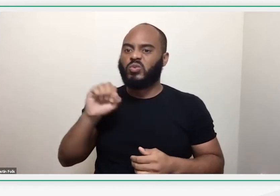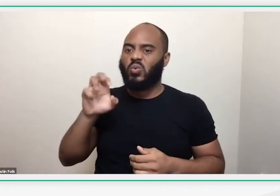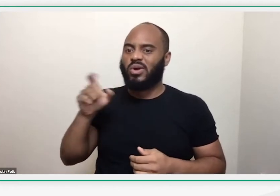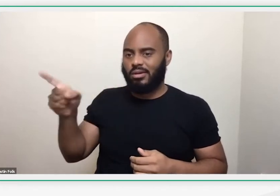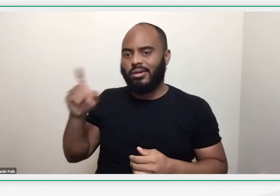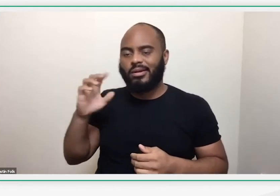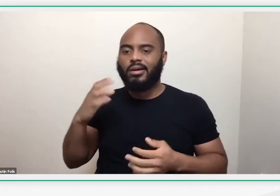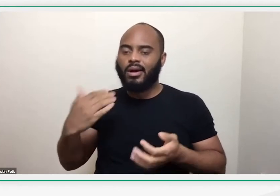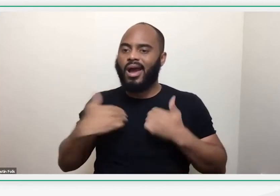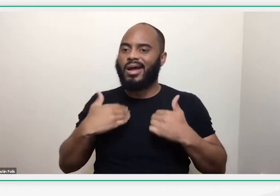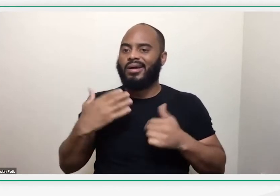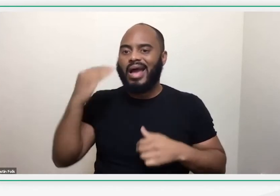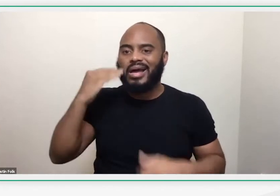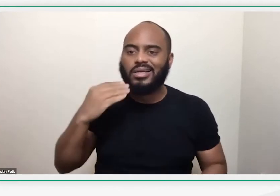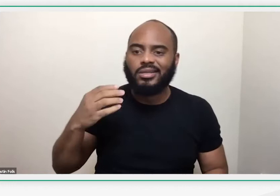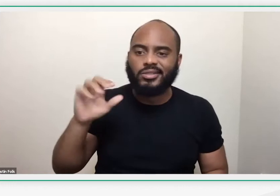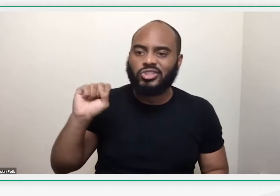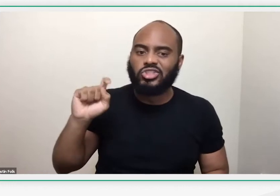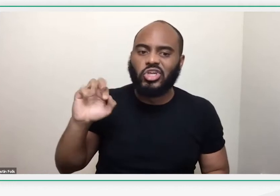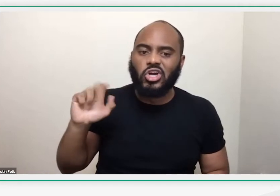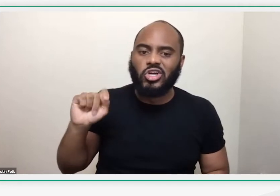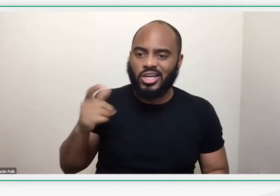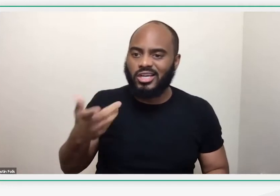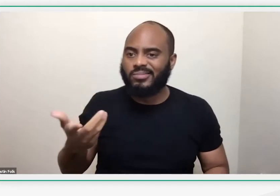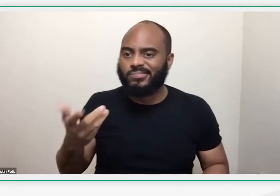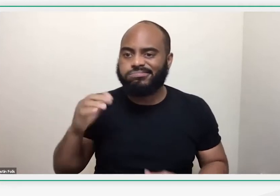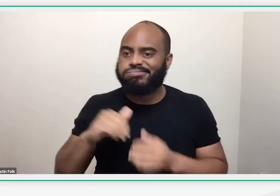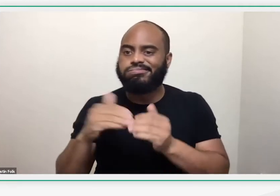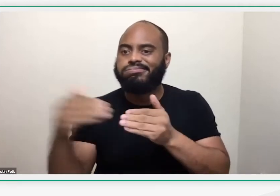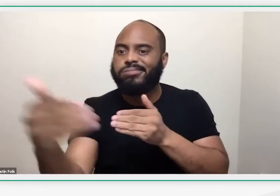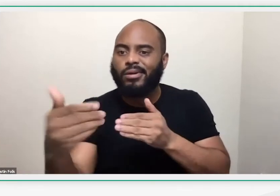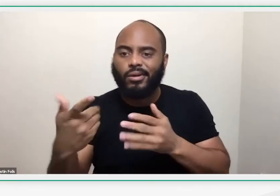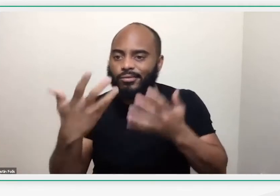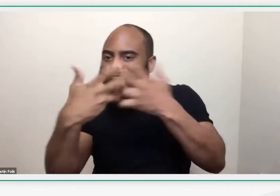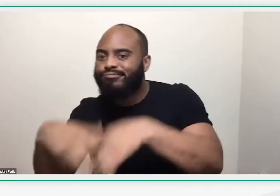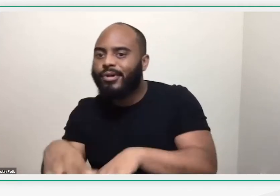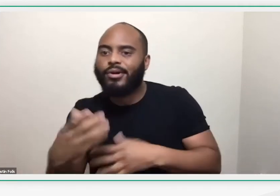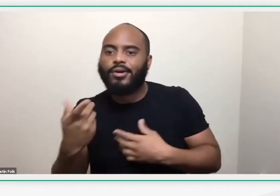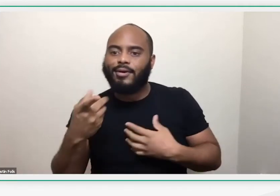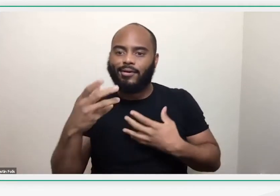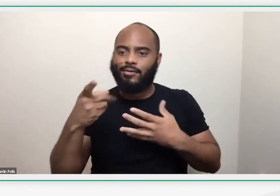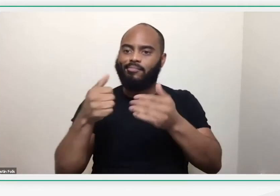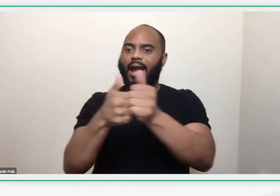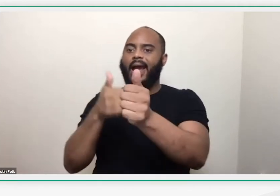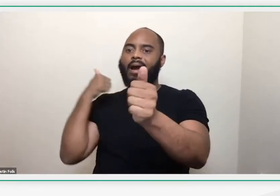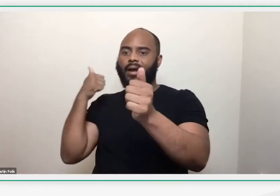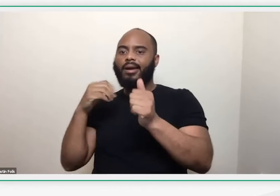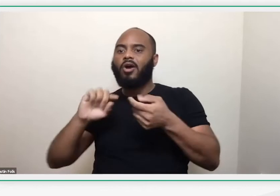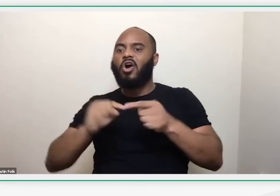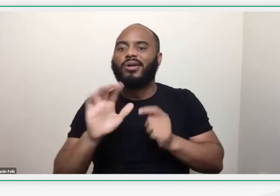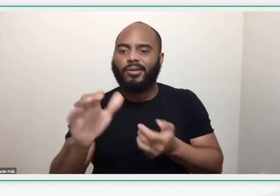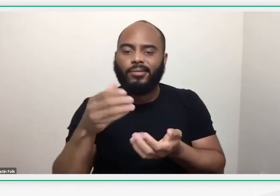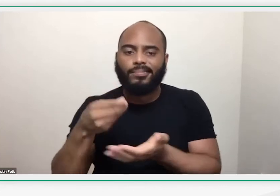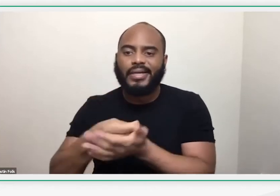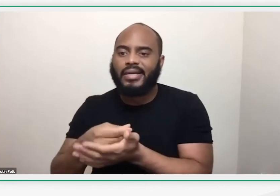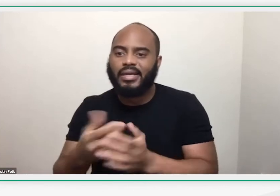makes it much more difficult. And it's possible that your competitors have better credit rating than you do, which gives